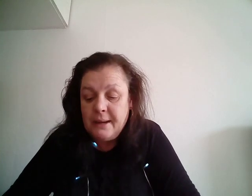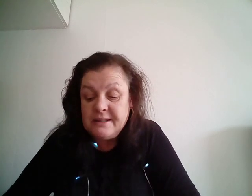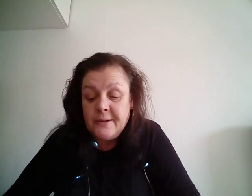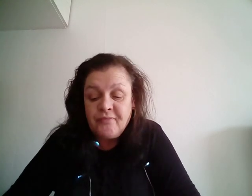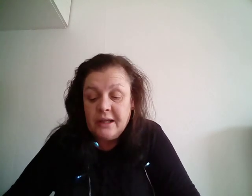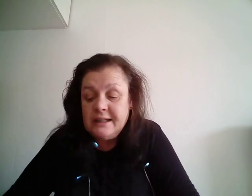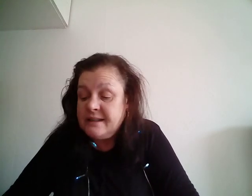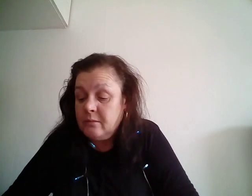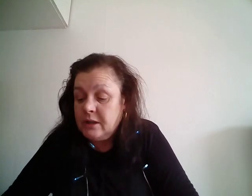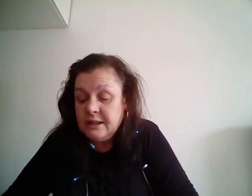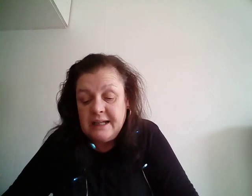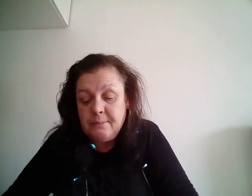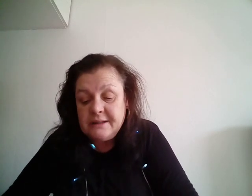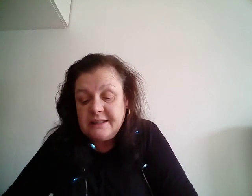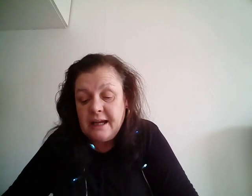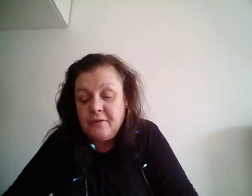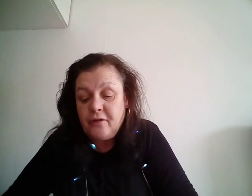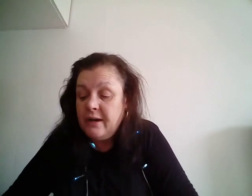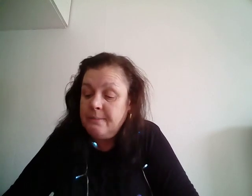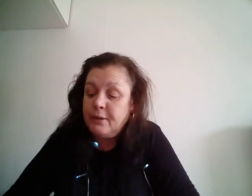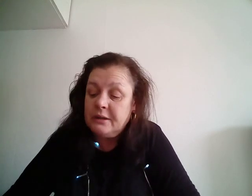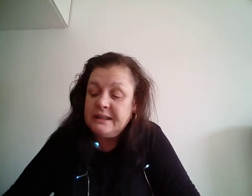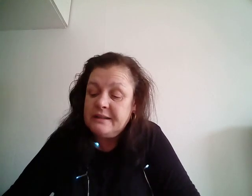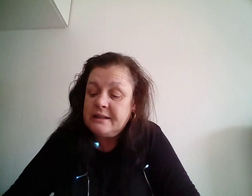babies. This uploader happens to have